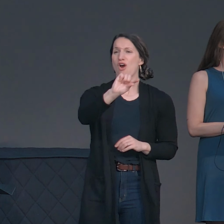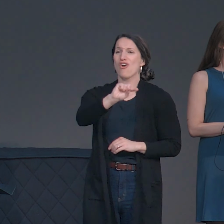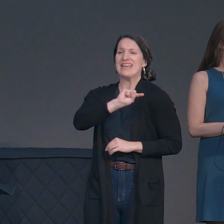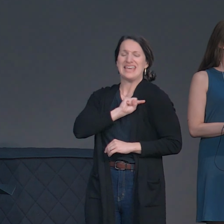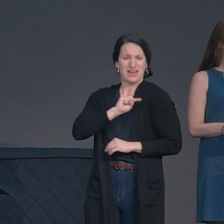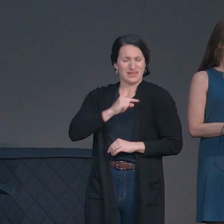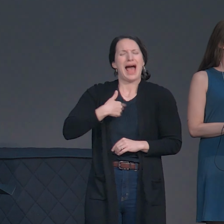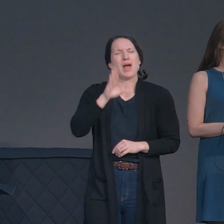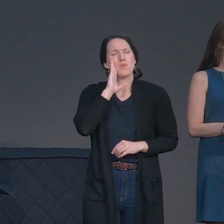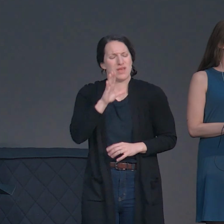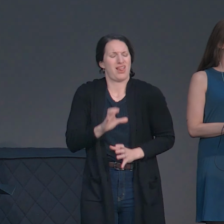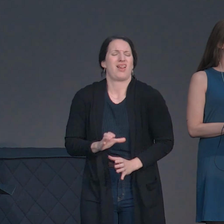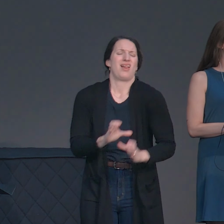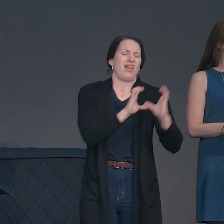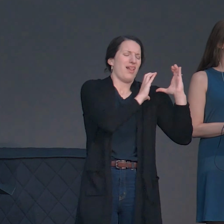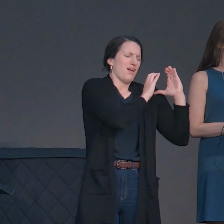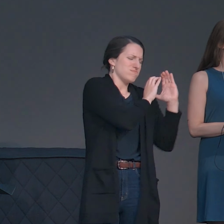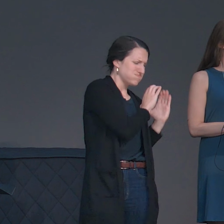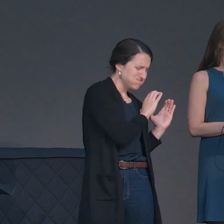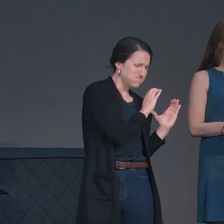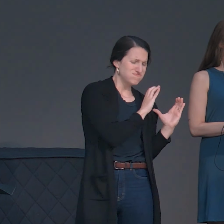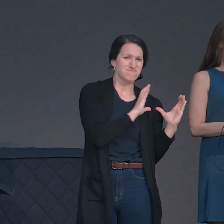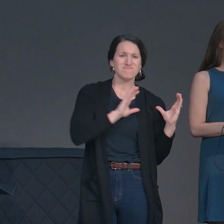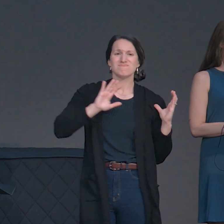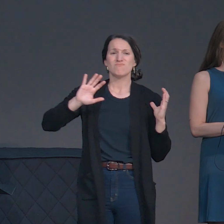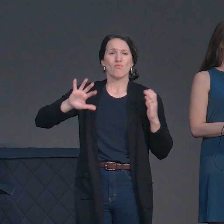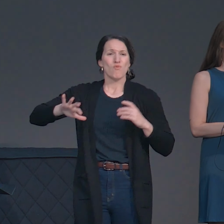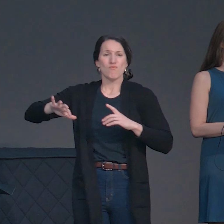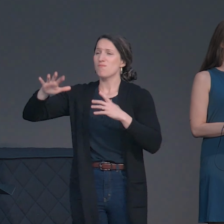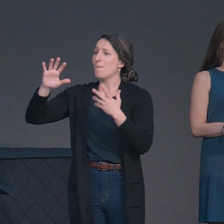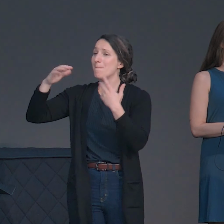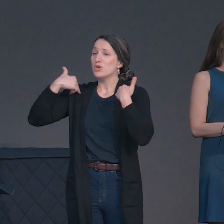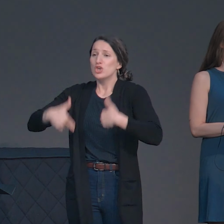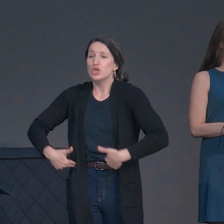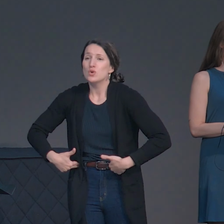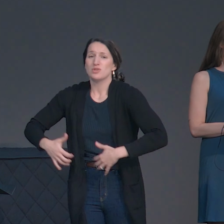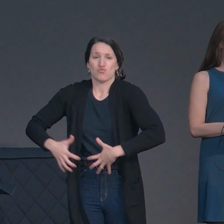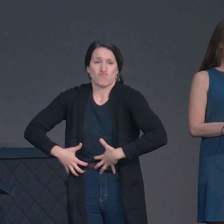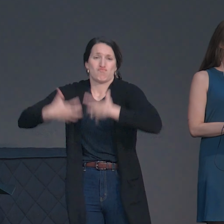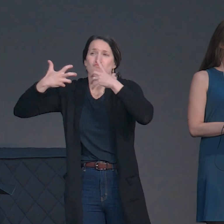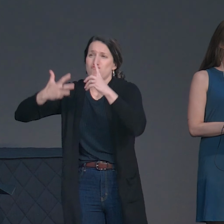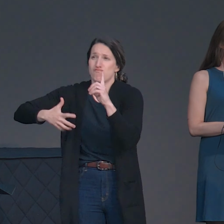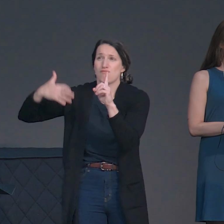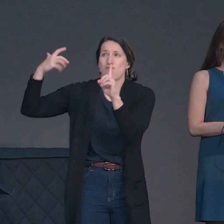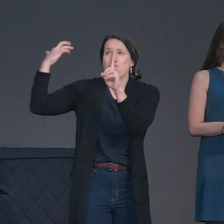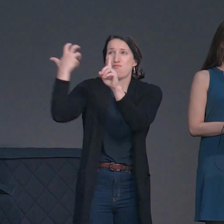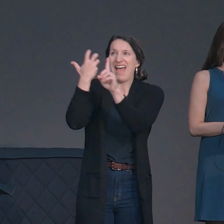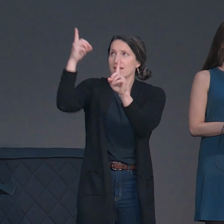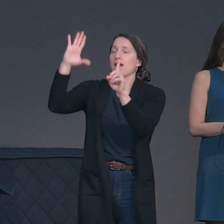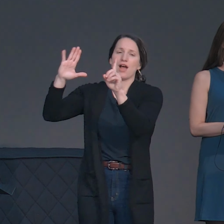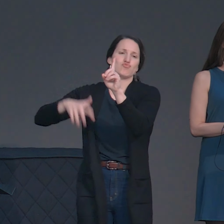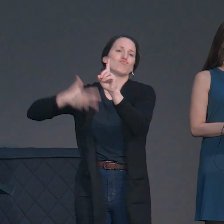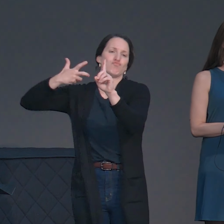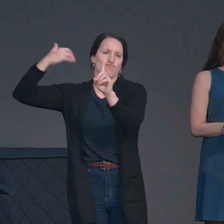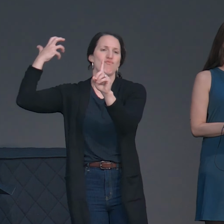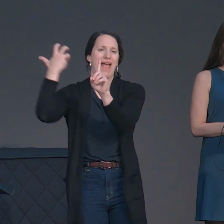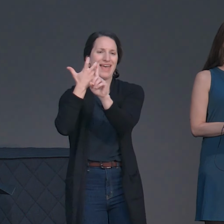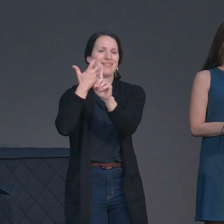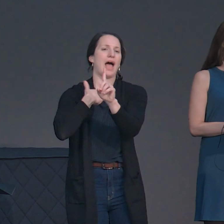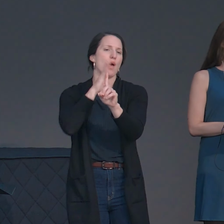I will be falsely accused. Yes, I will bear the wrath of mankind and endure the wrath of God so that through my